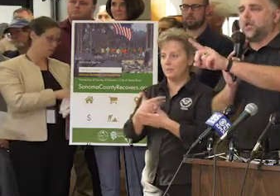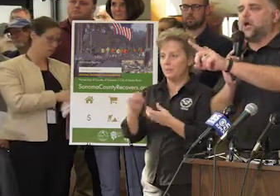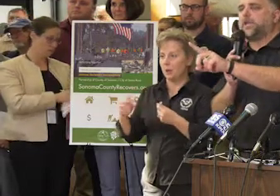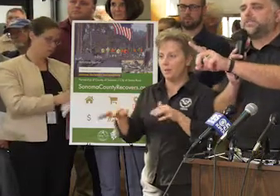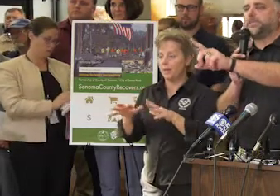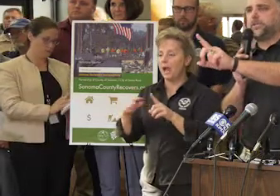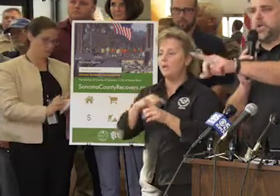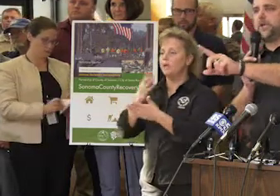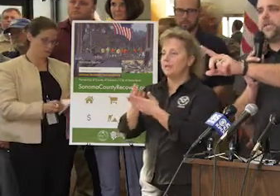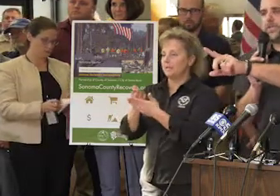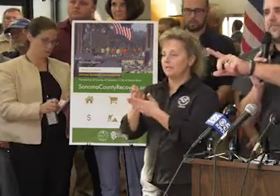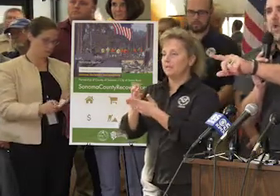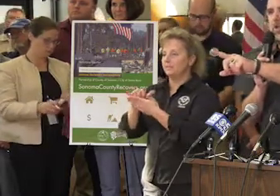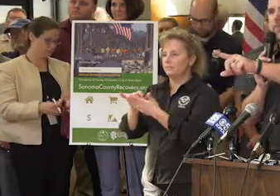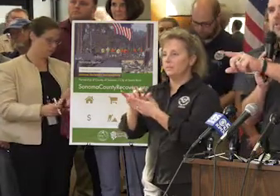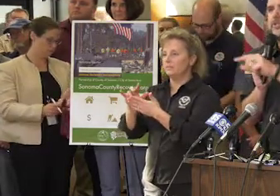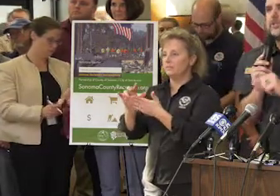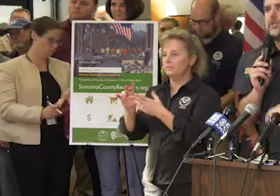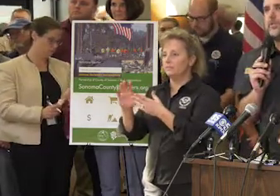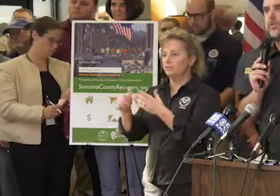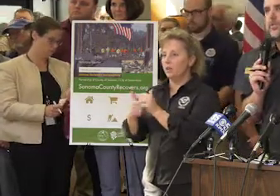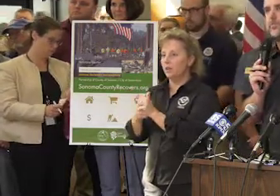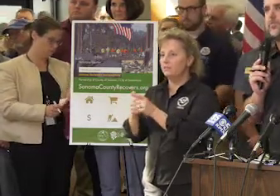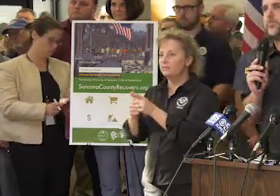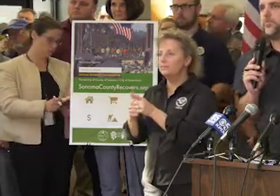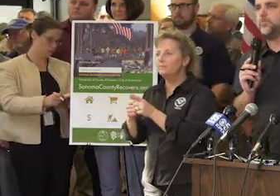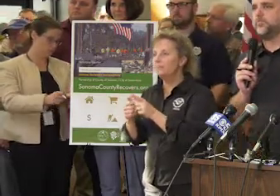And I'll get to the follow-up question.